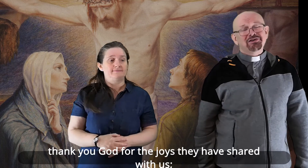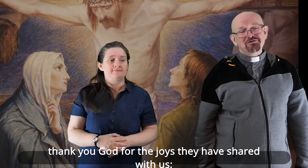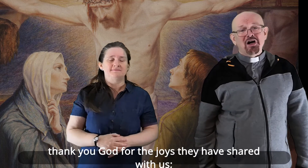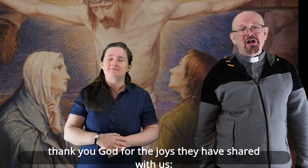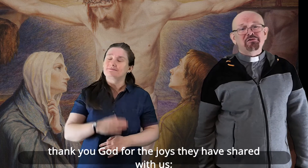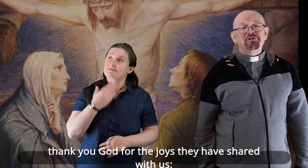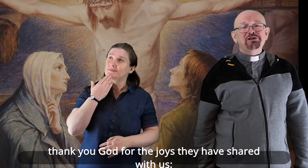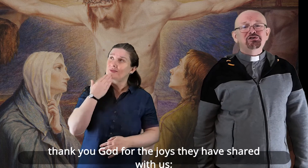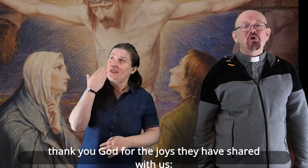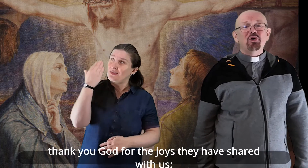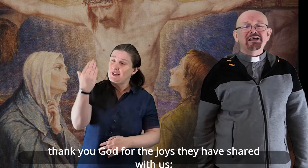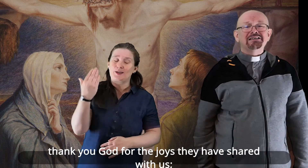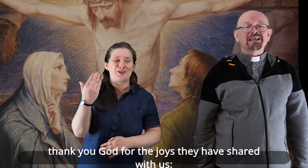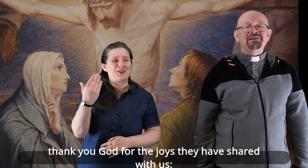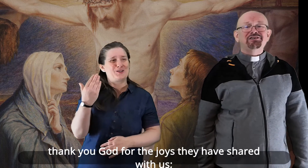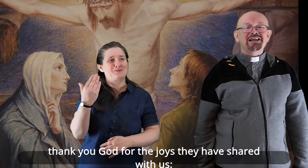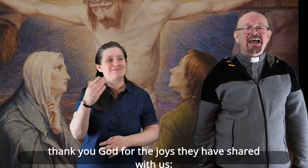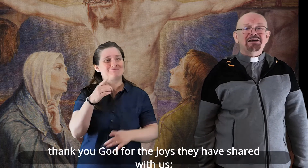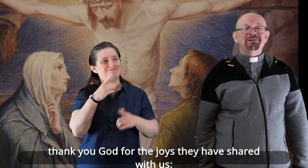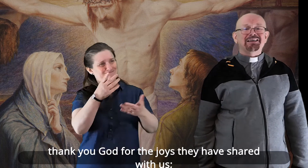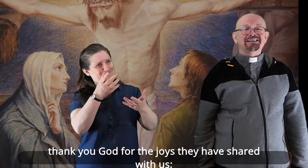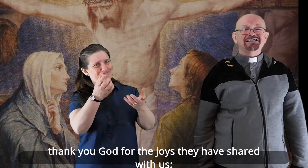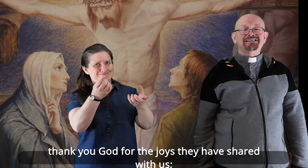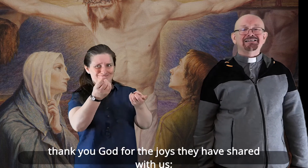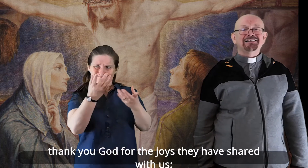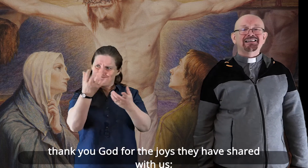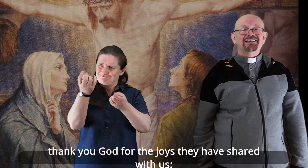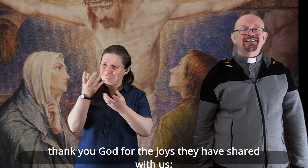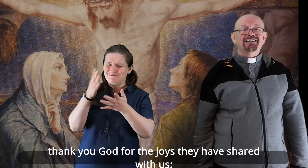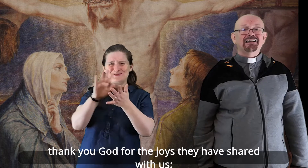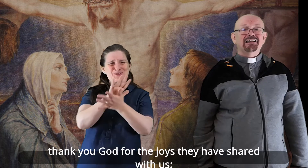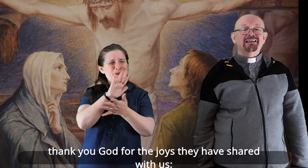Thank you, God, for the joys they've shared with us.